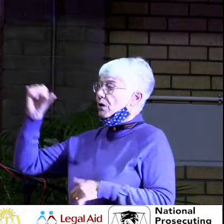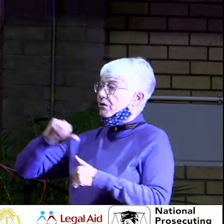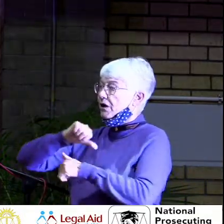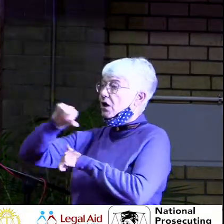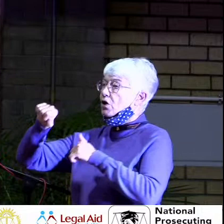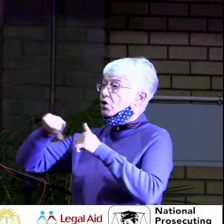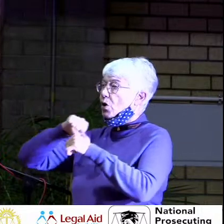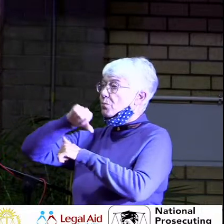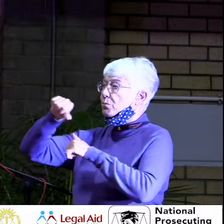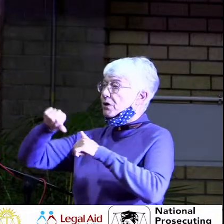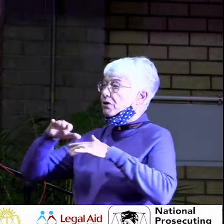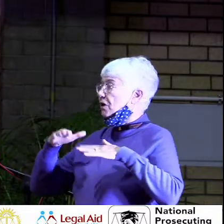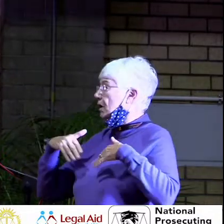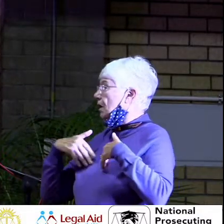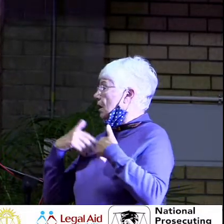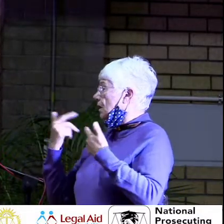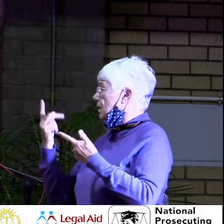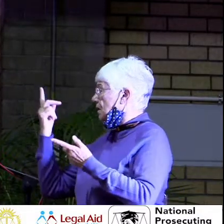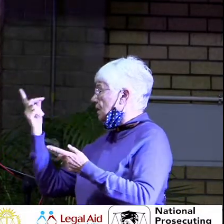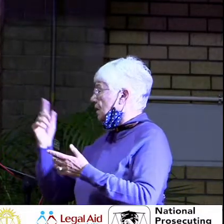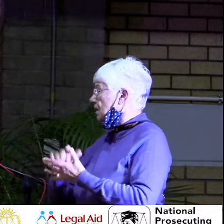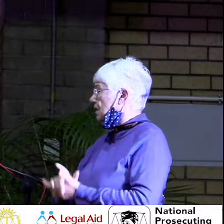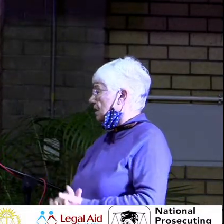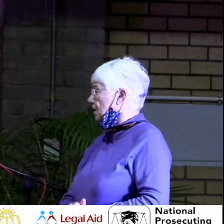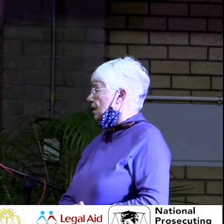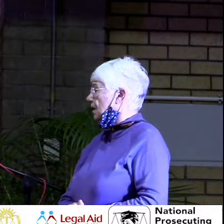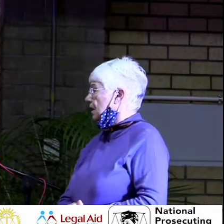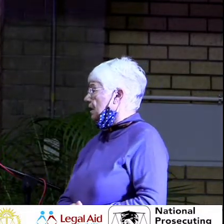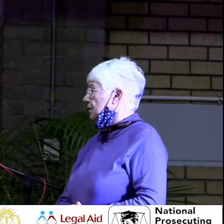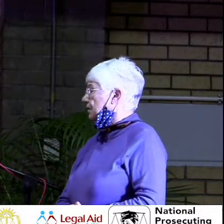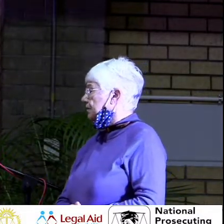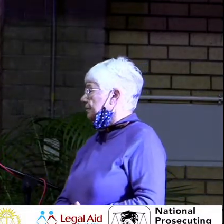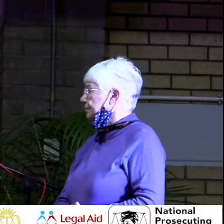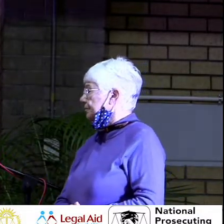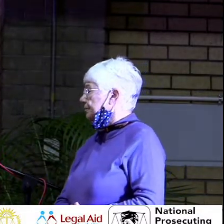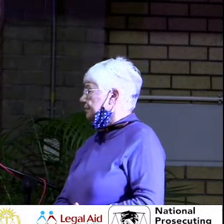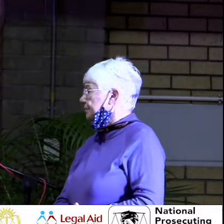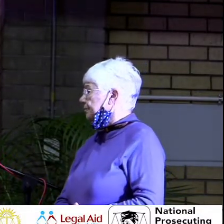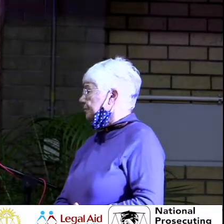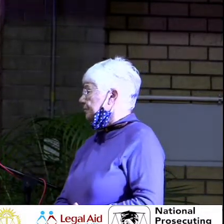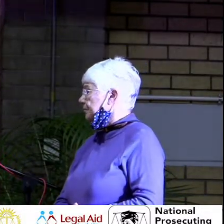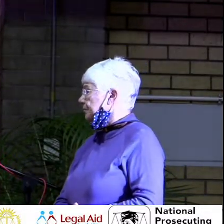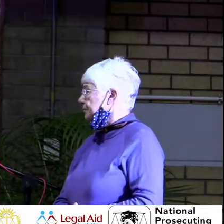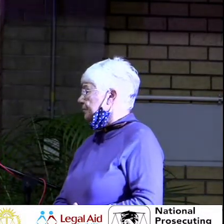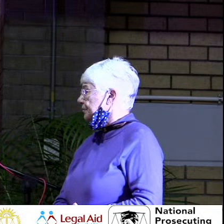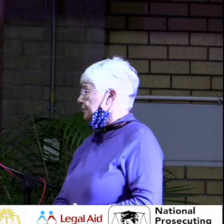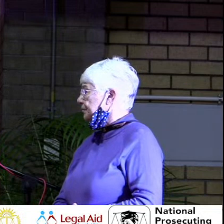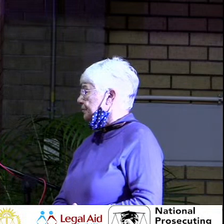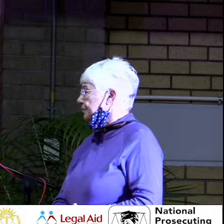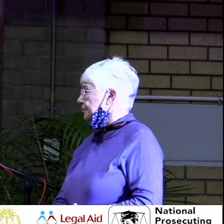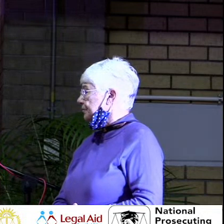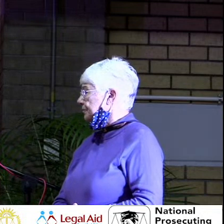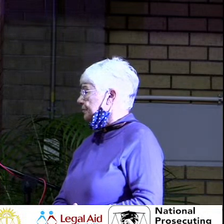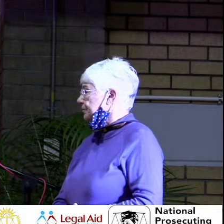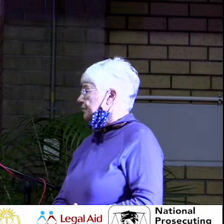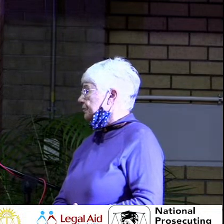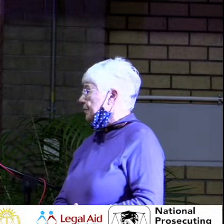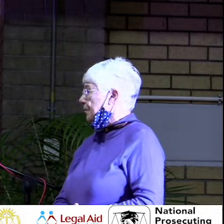a long way, and we're really on the ground. So it's easy for the community of Delft to access